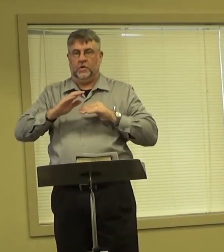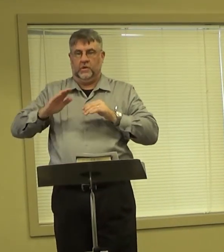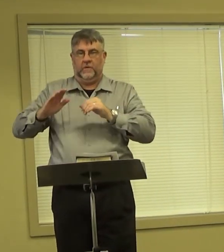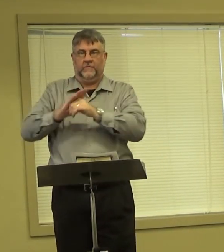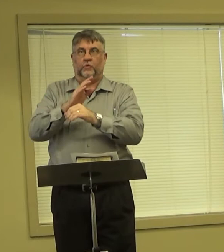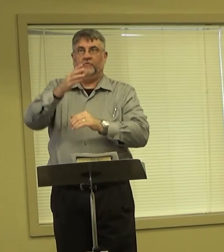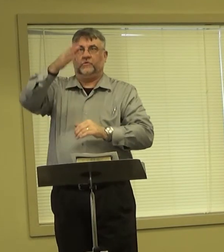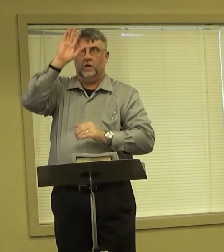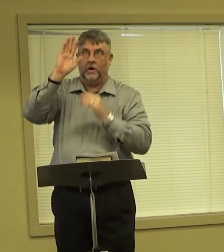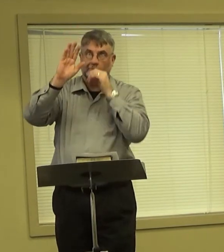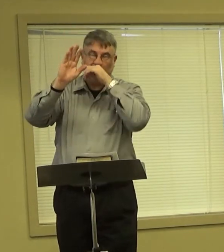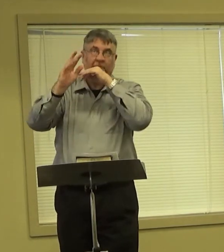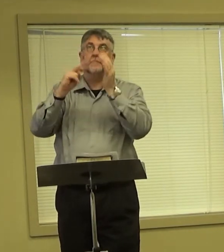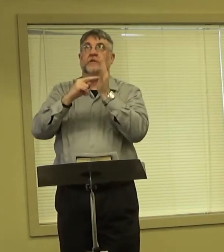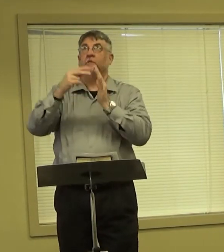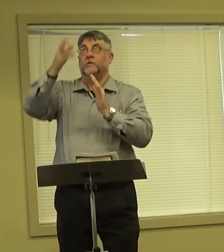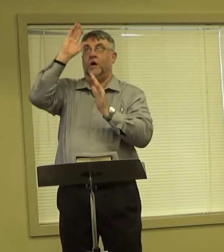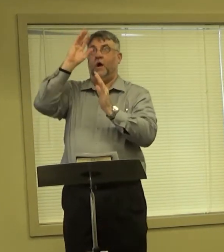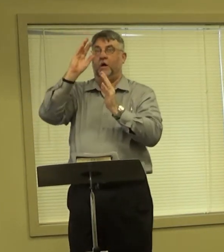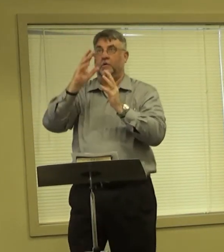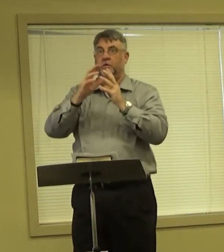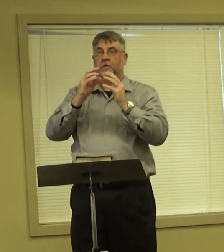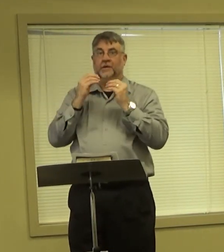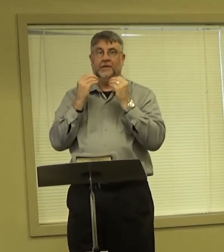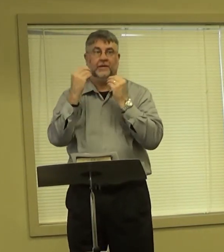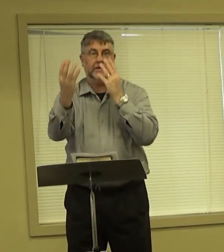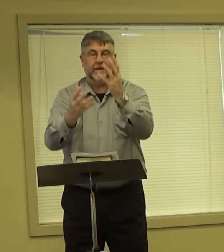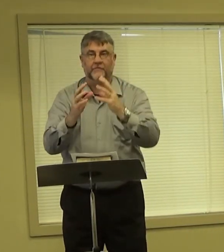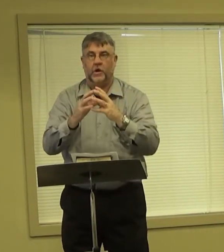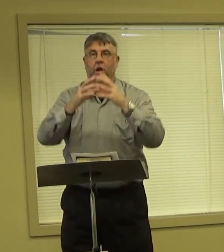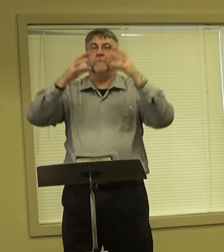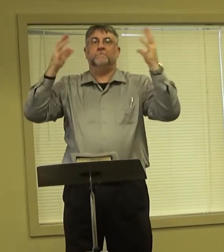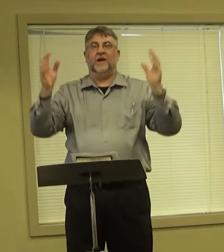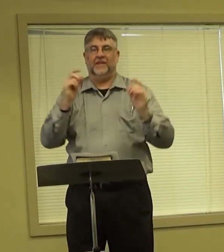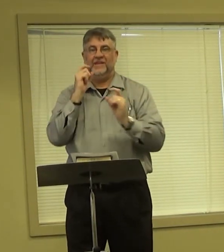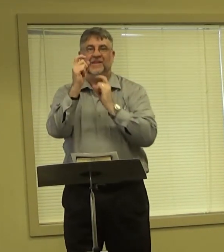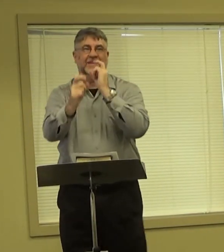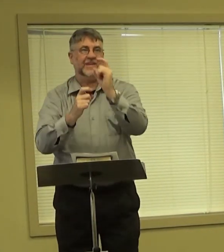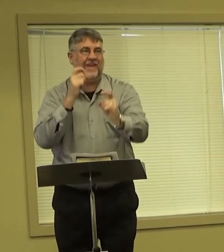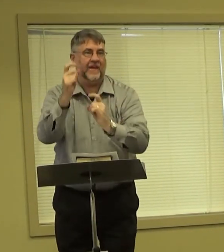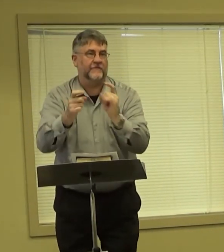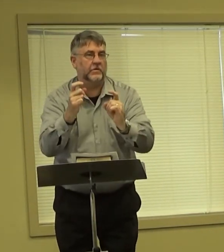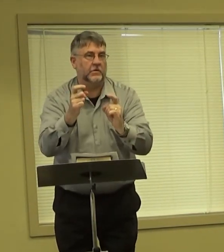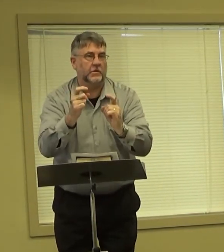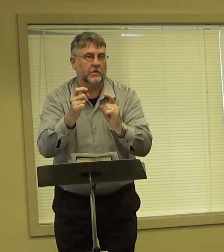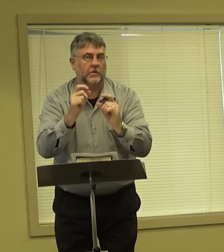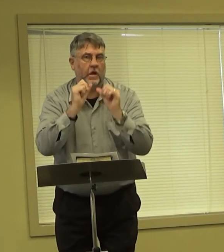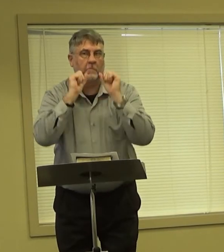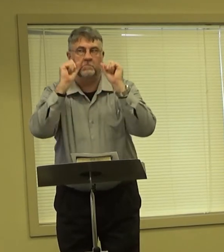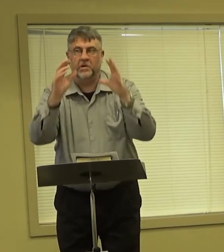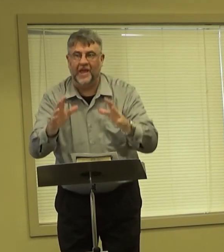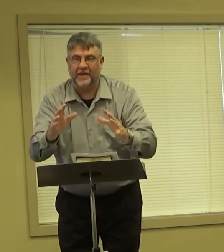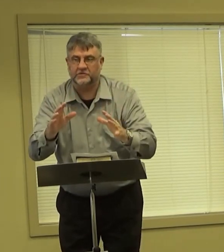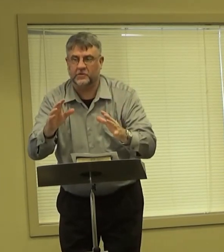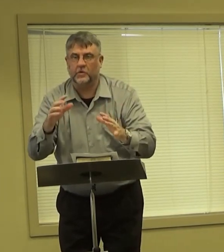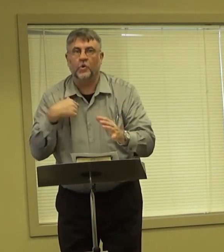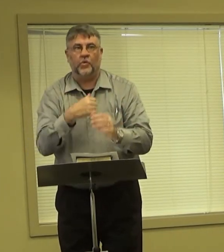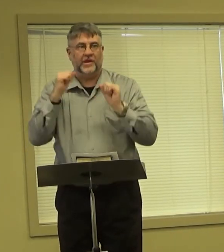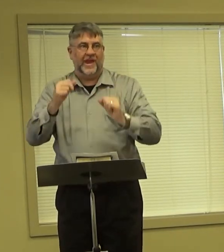is. To understand that, you get the fullness of God. It's a gift, a blessing.